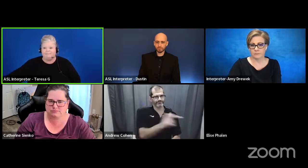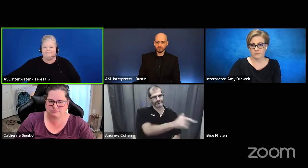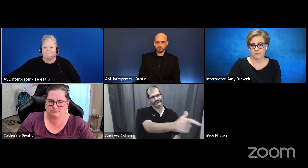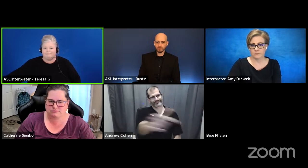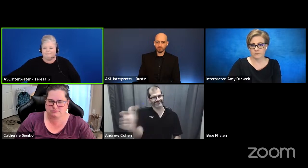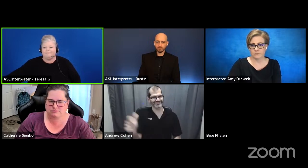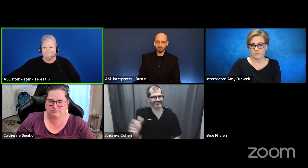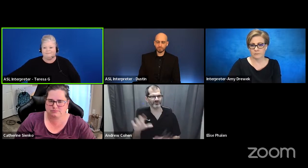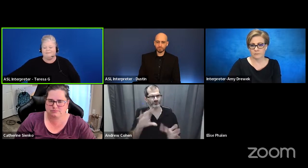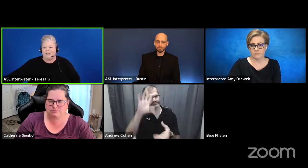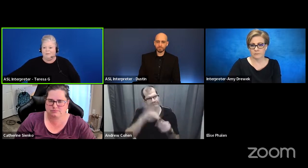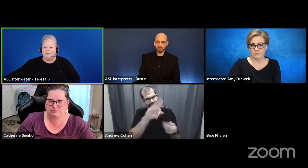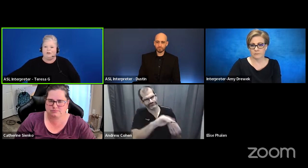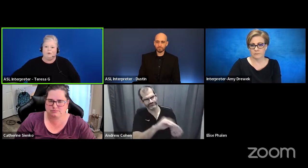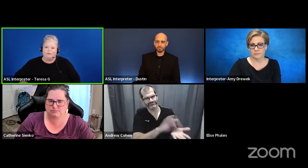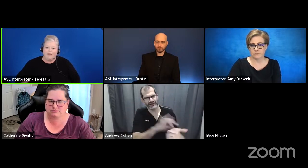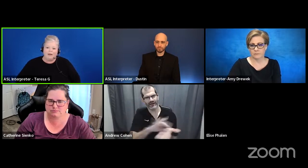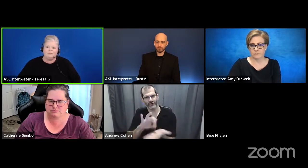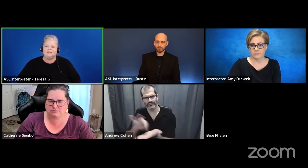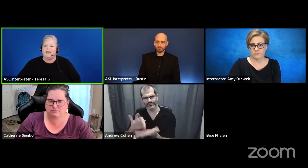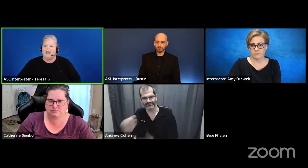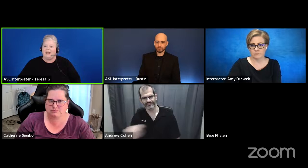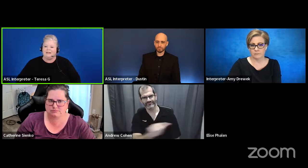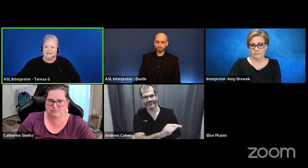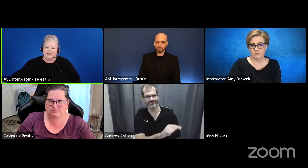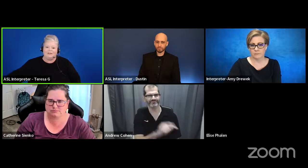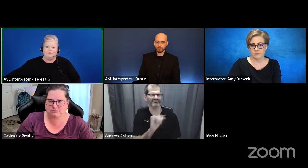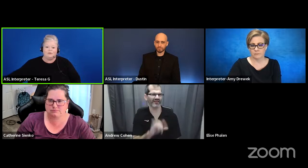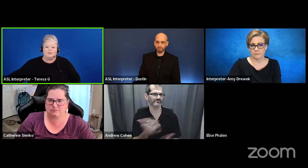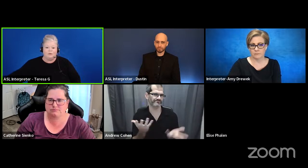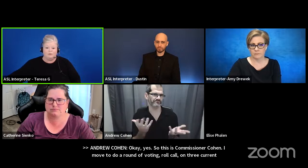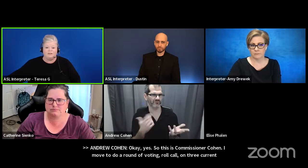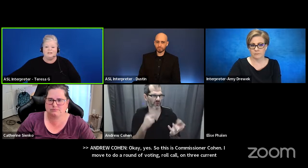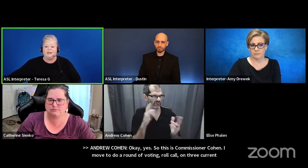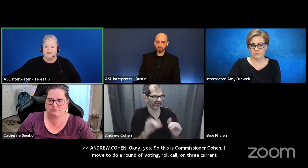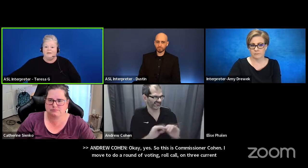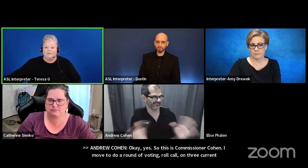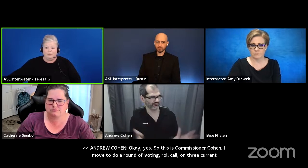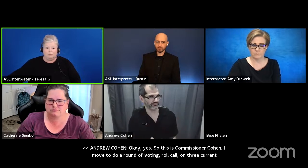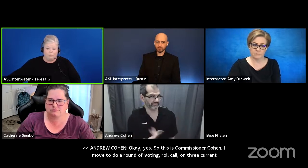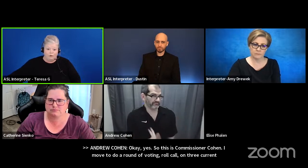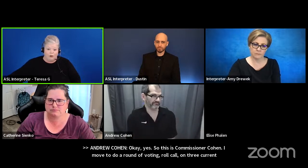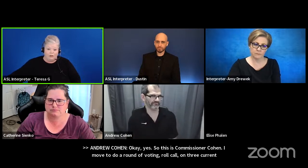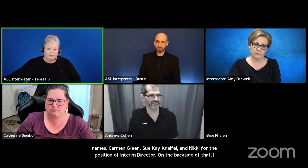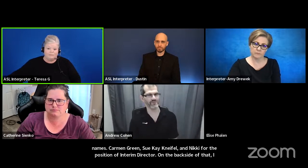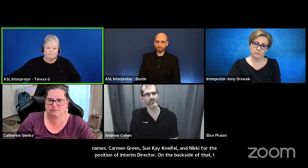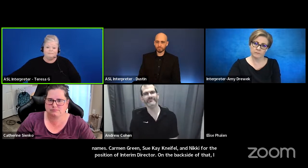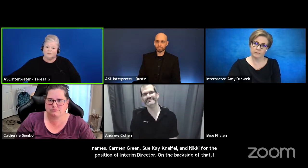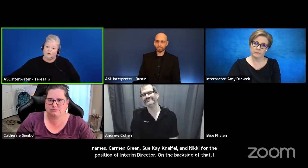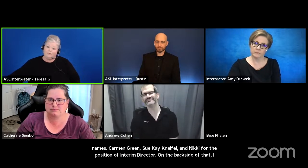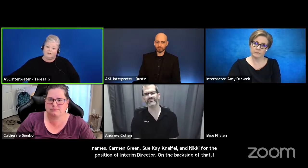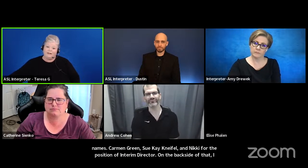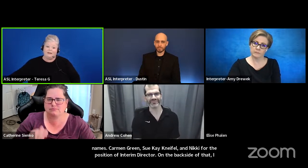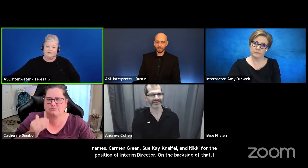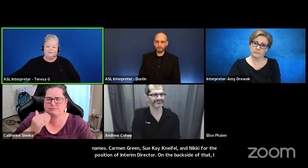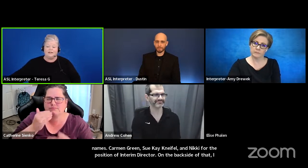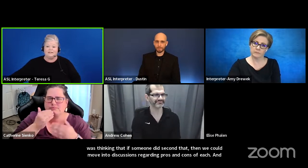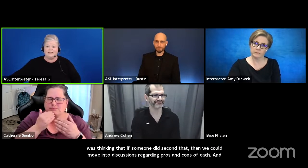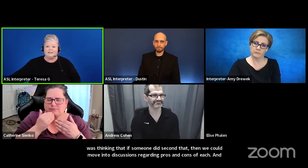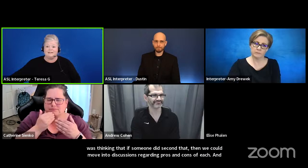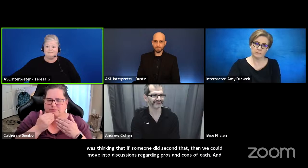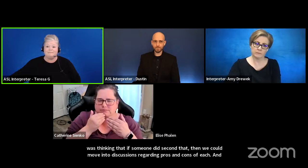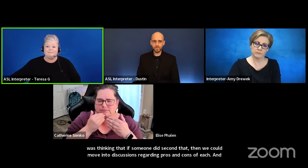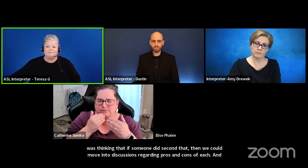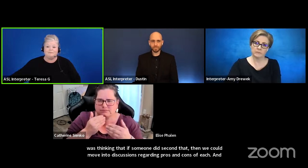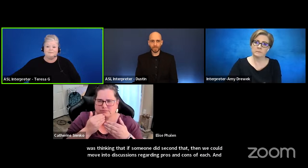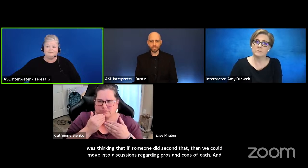chosen. And we would go around and collect those votes via roll call. Hopefully that clarifies